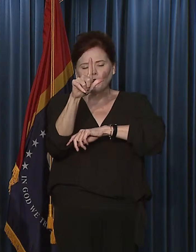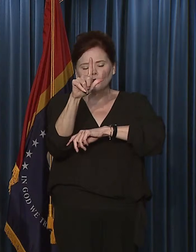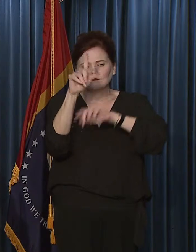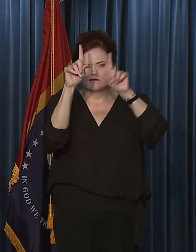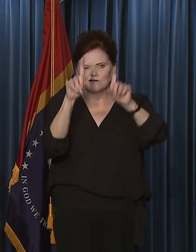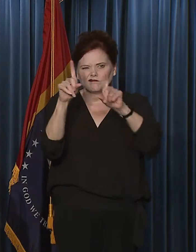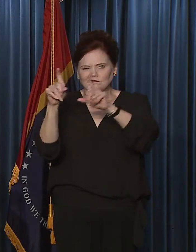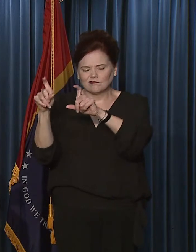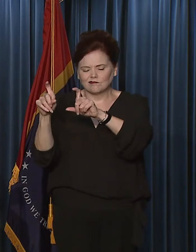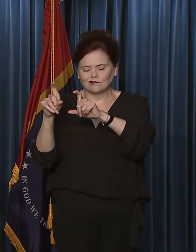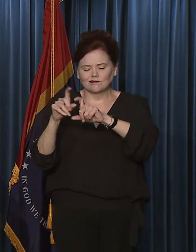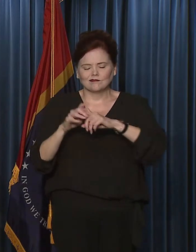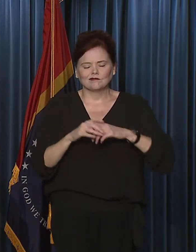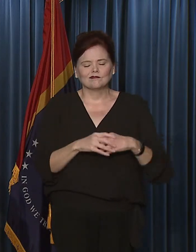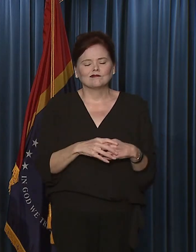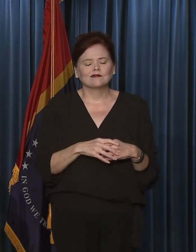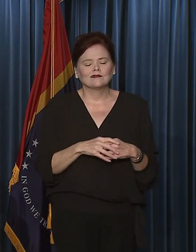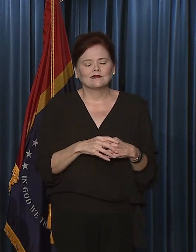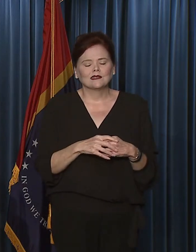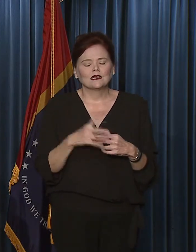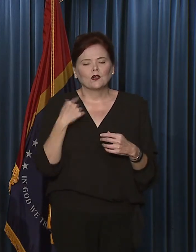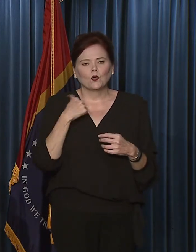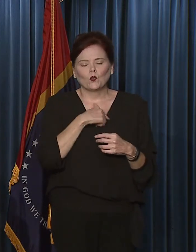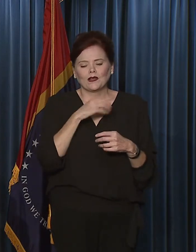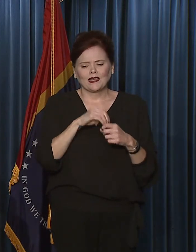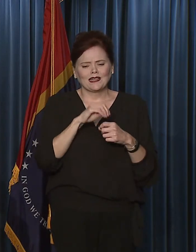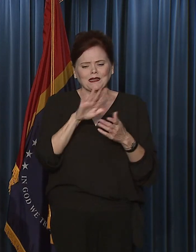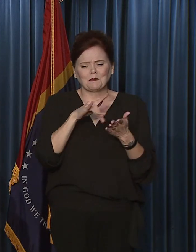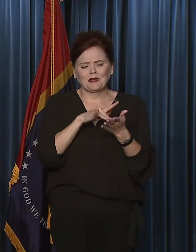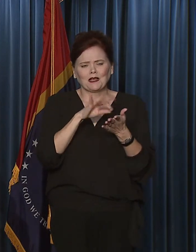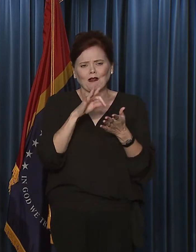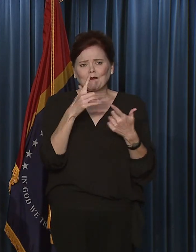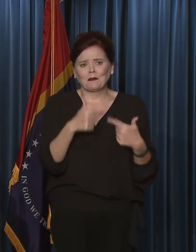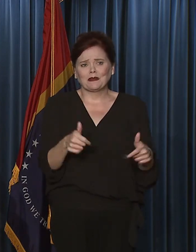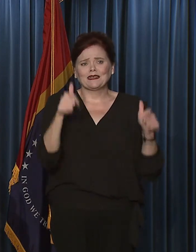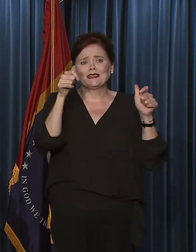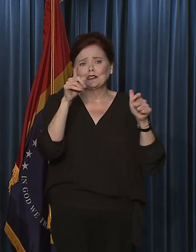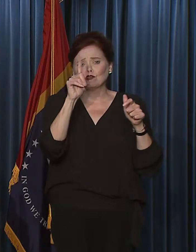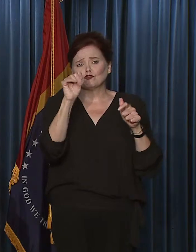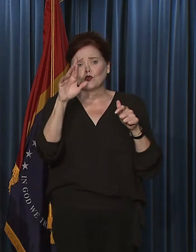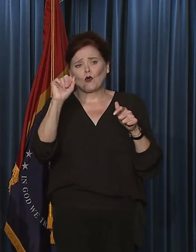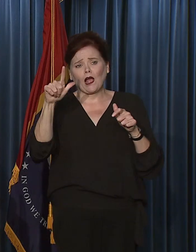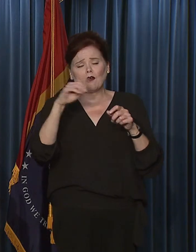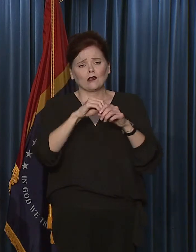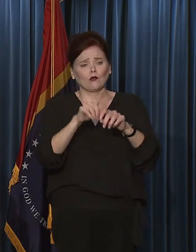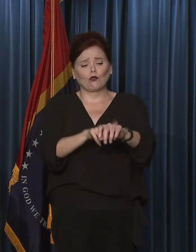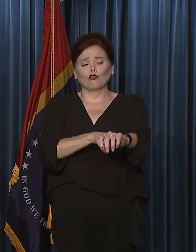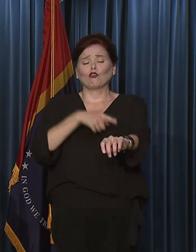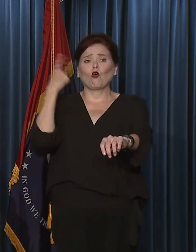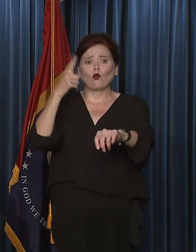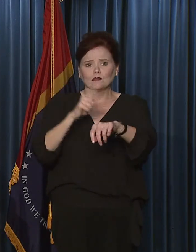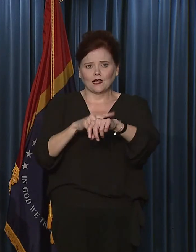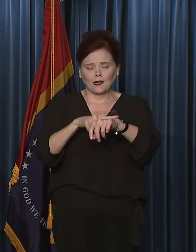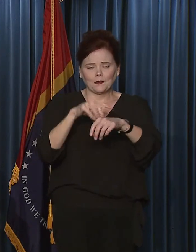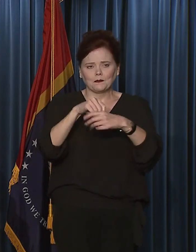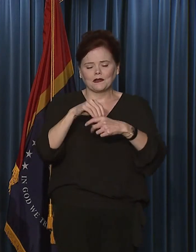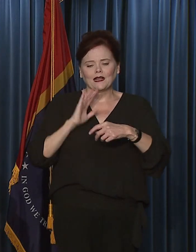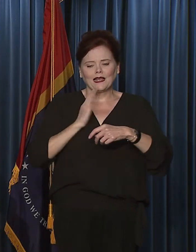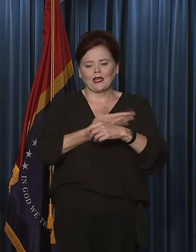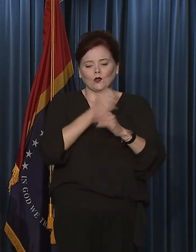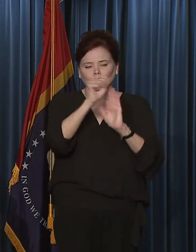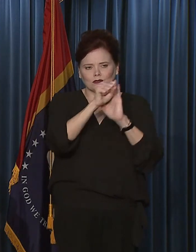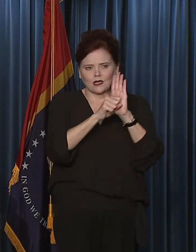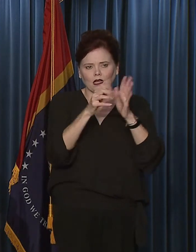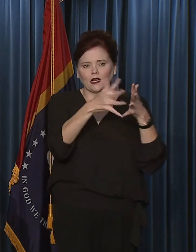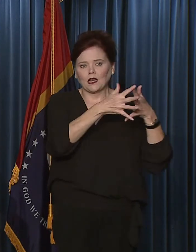that it is a clinical trial, we're in the midst of the largest clinical trial in a long time, and in our state, in America,